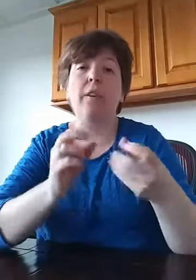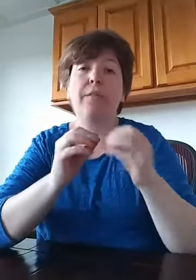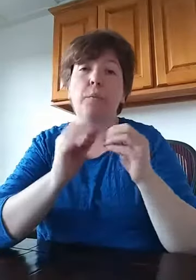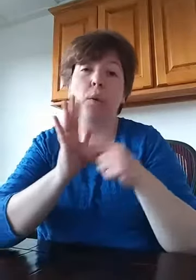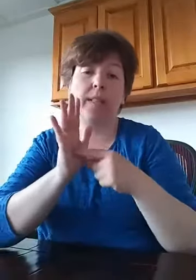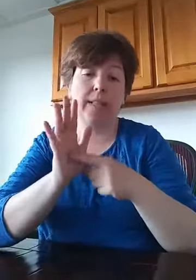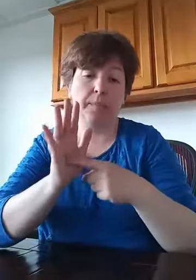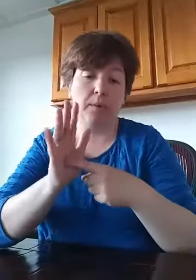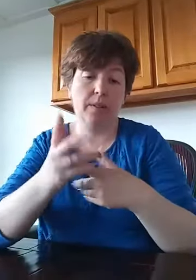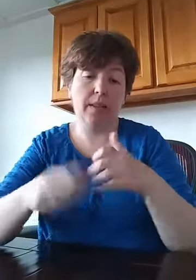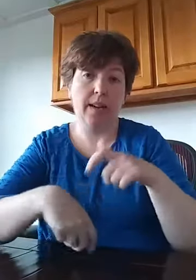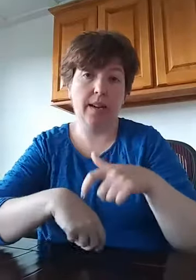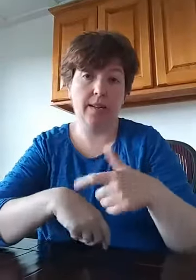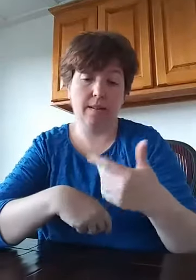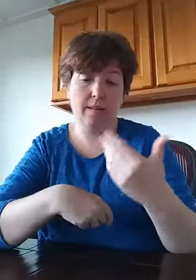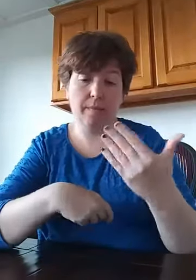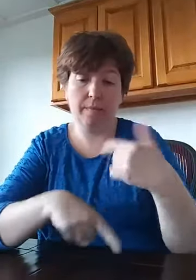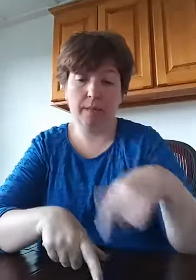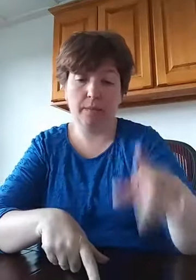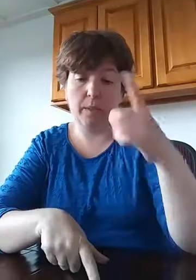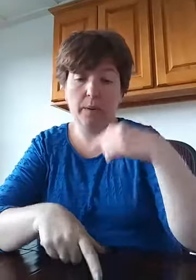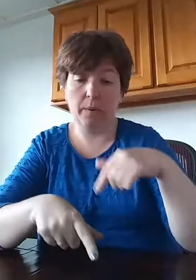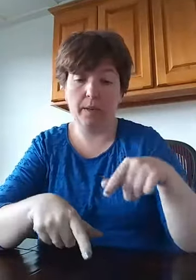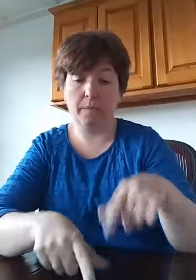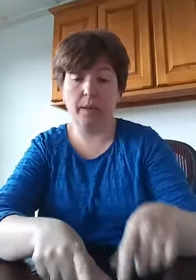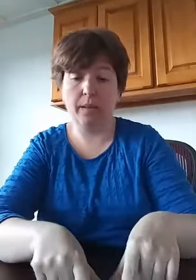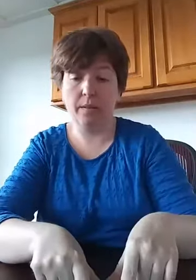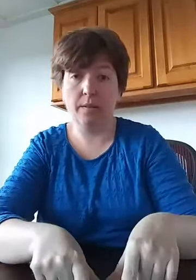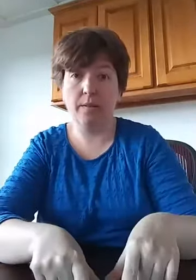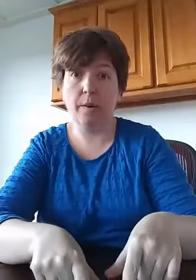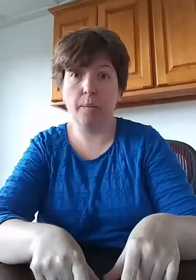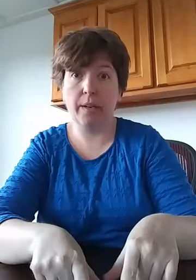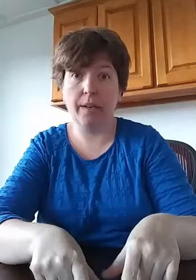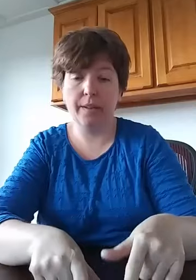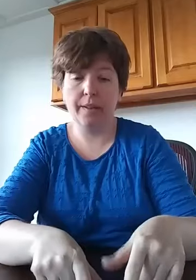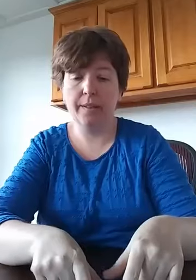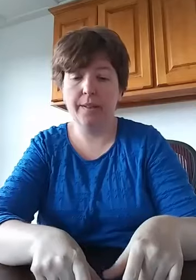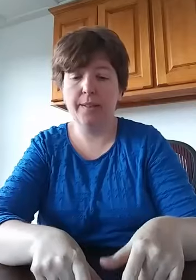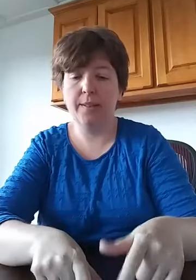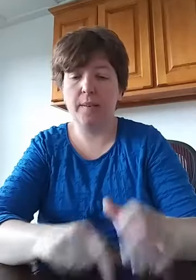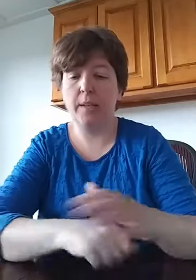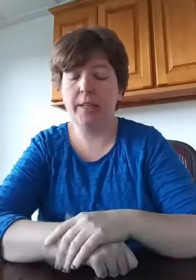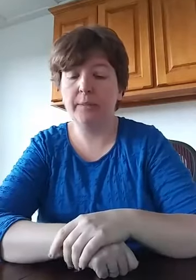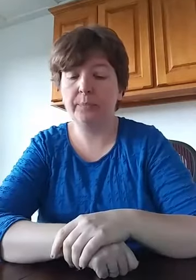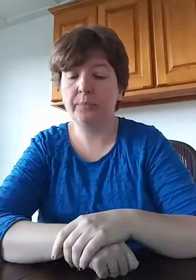you more examples of that as we go in, because there'll be some in here.